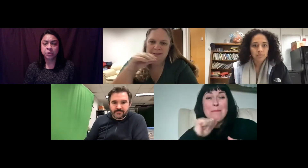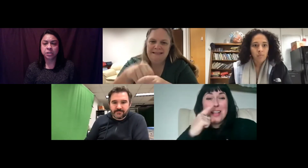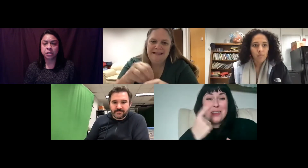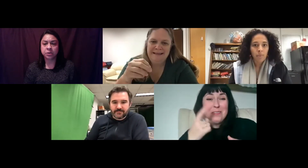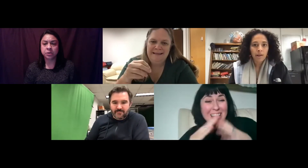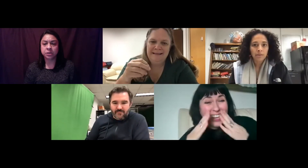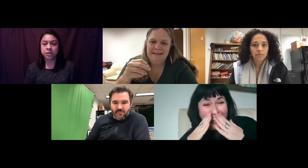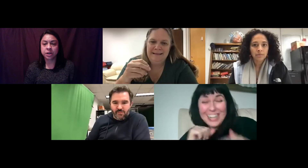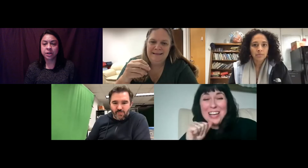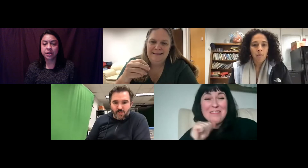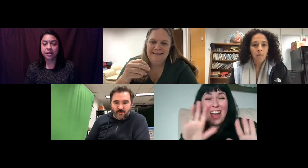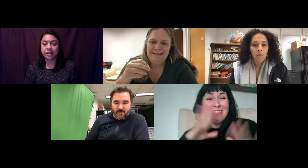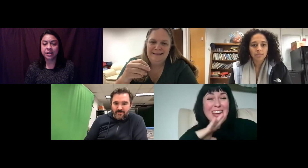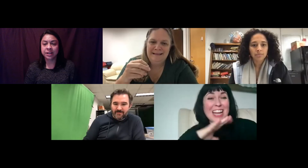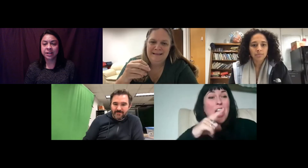She was alone.